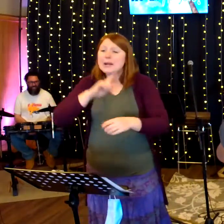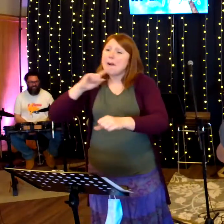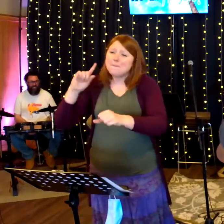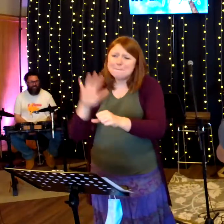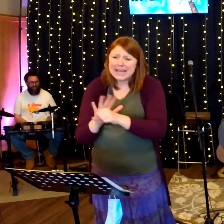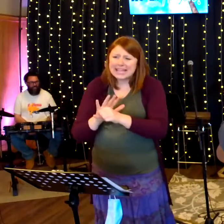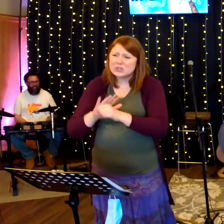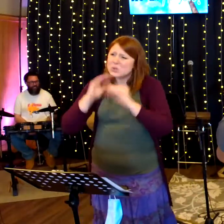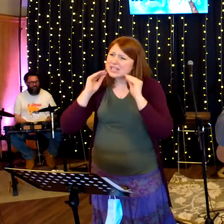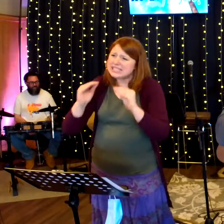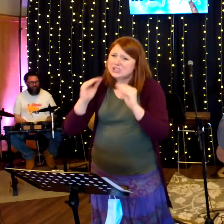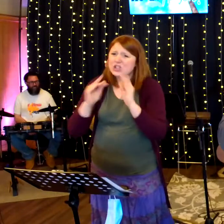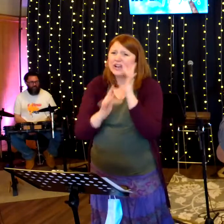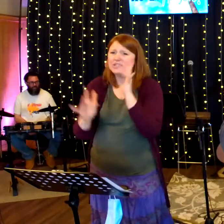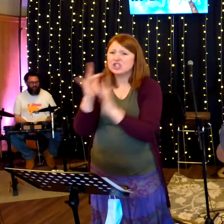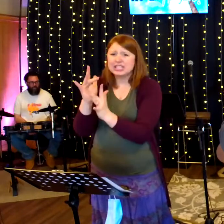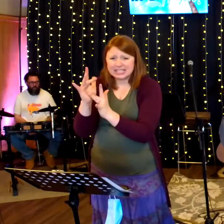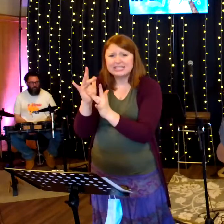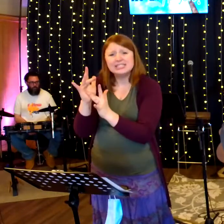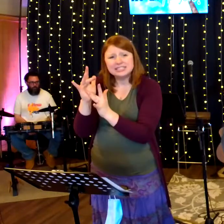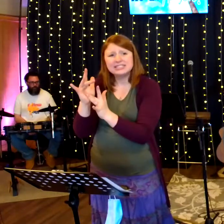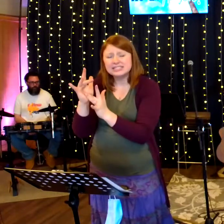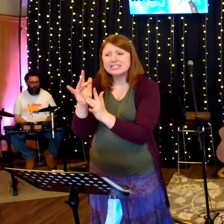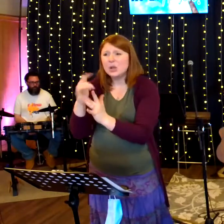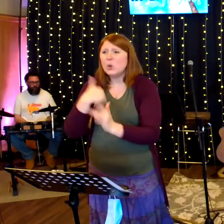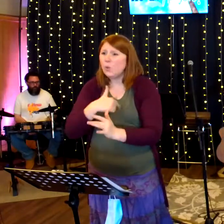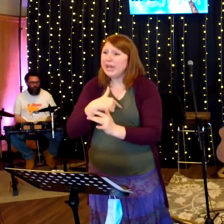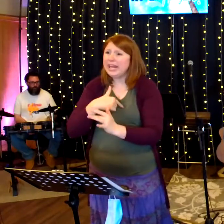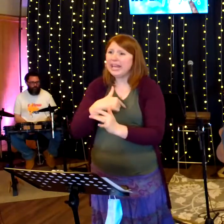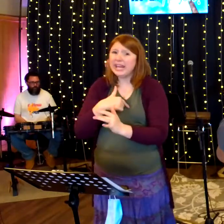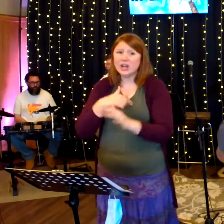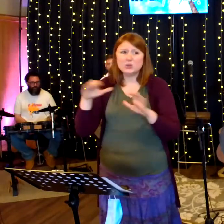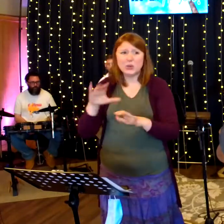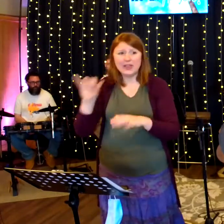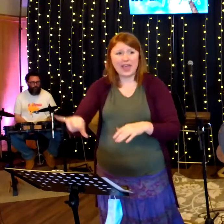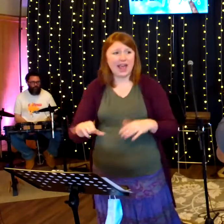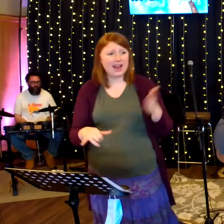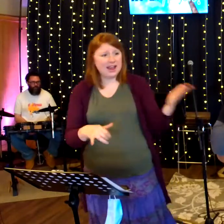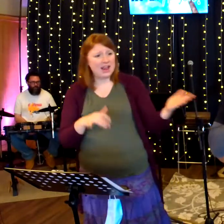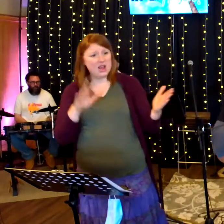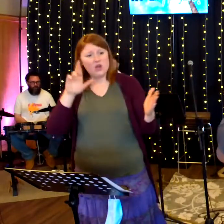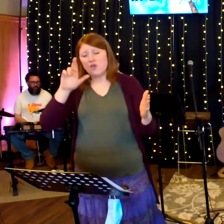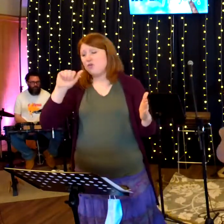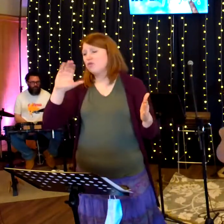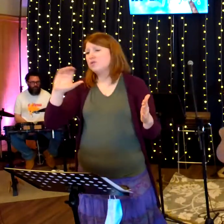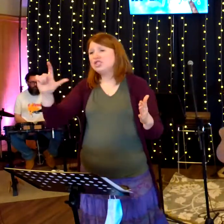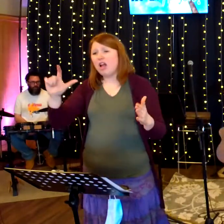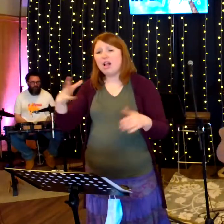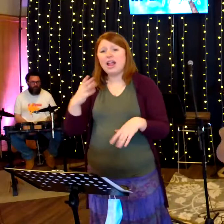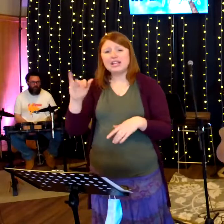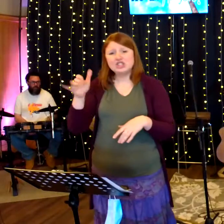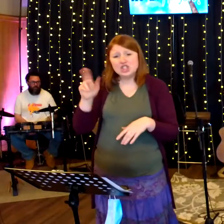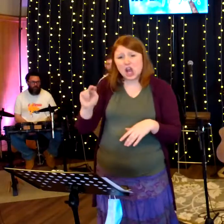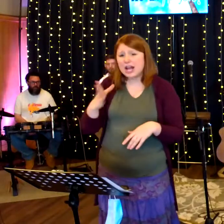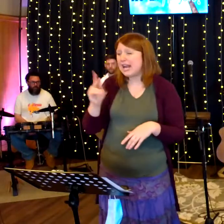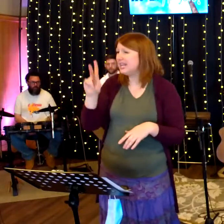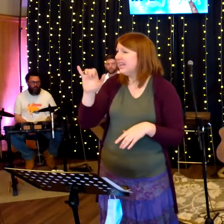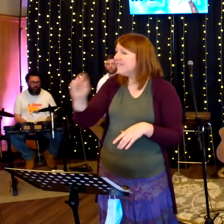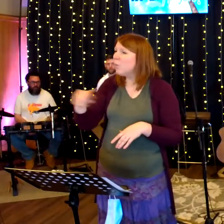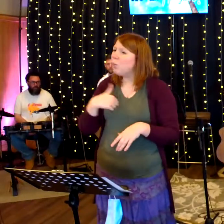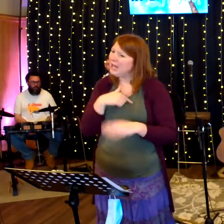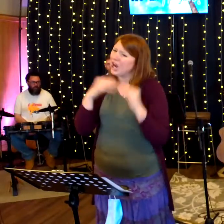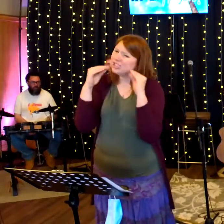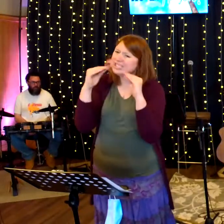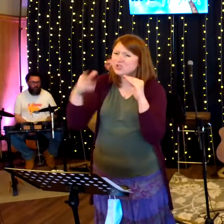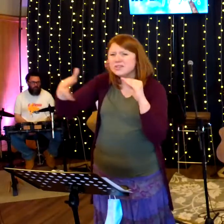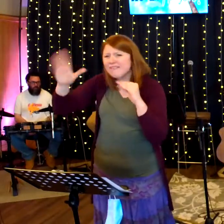teaching of the apostles. Well, Apostle John and Apostle Rachel, maybe not. The title doesn't fit so much, but the Word of God, teachers and